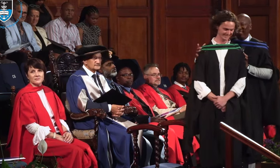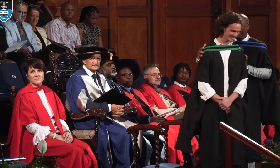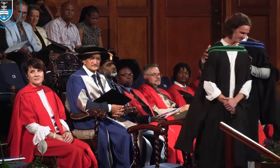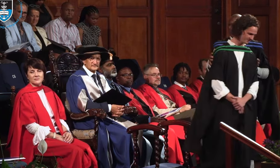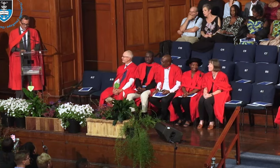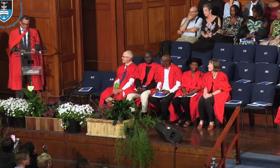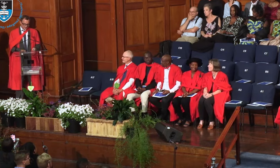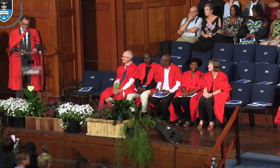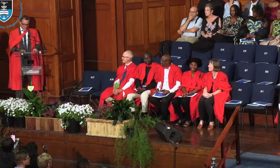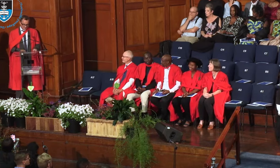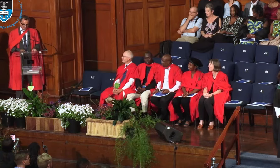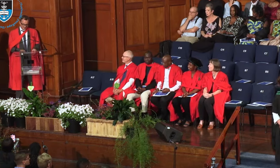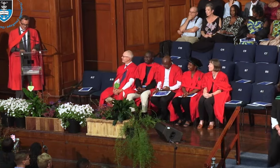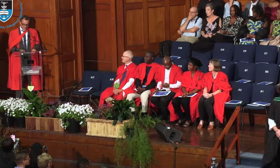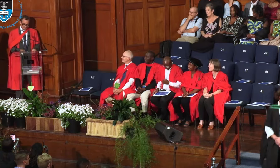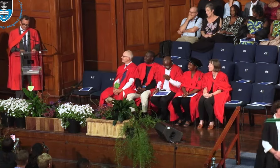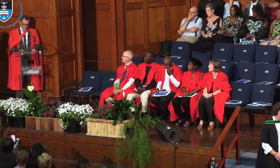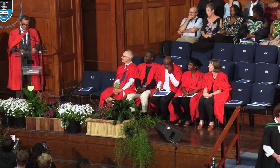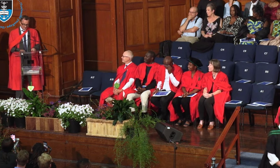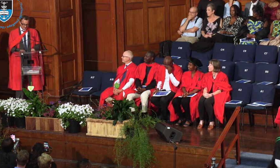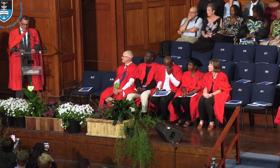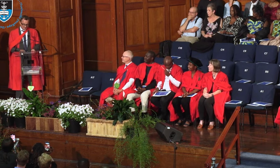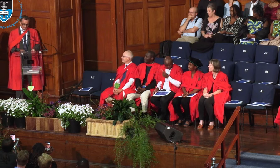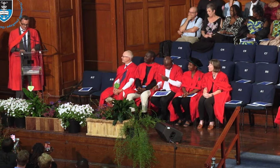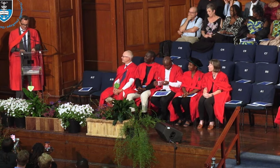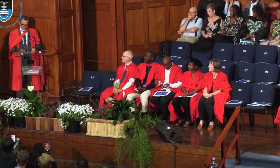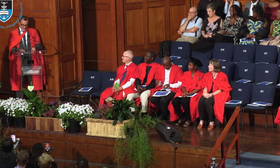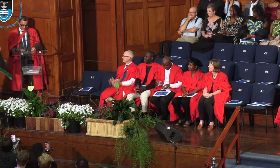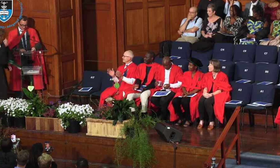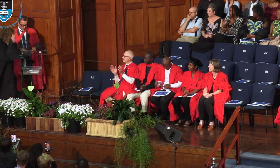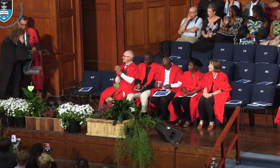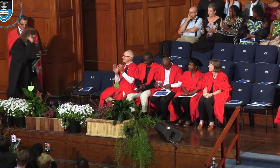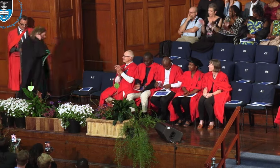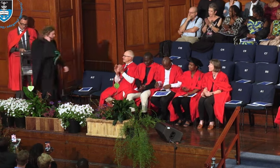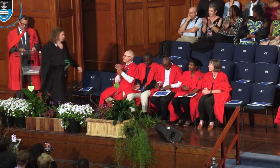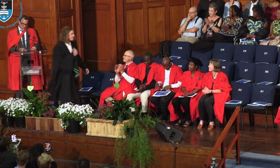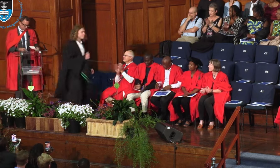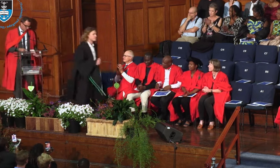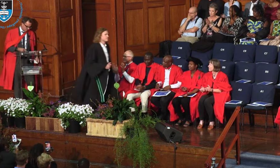For Bachelor of Architectural Studies Honours, David William McAlpine.